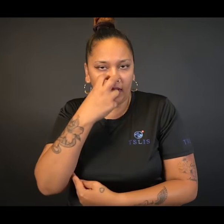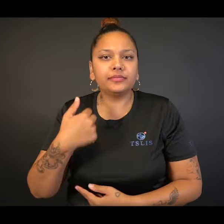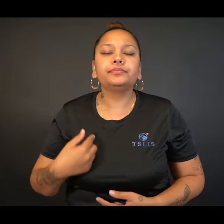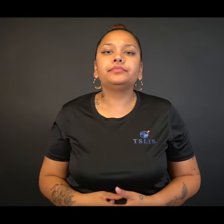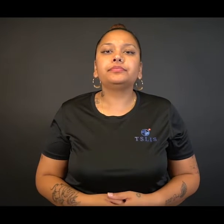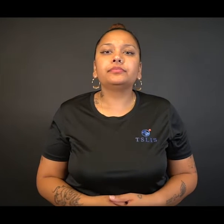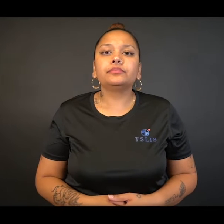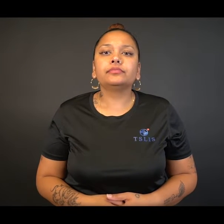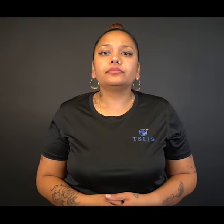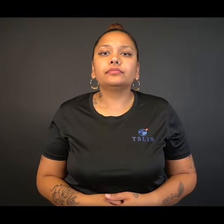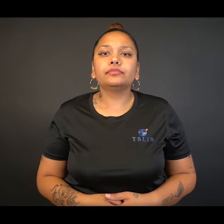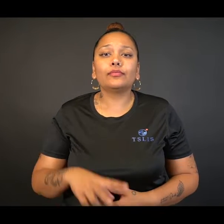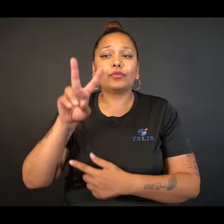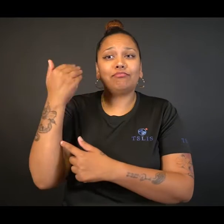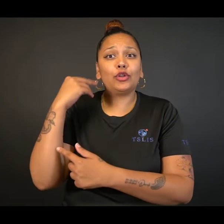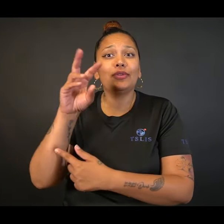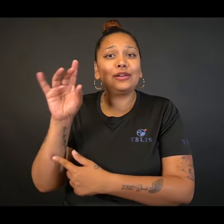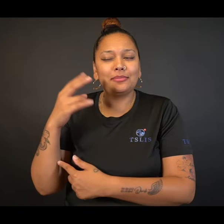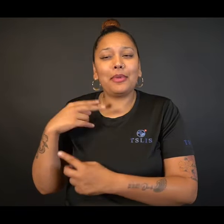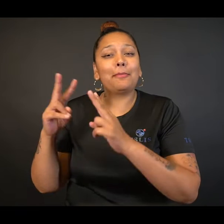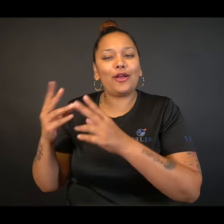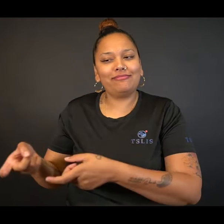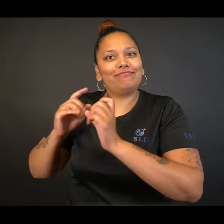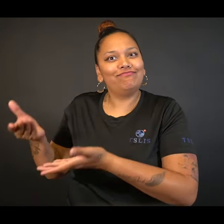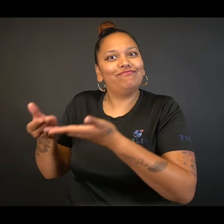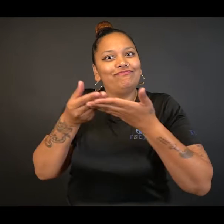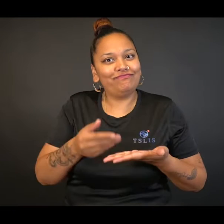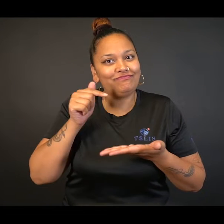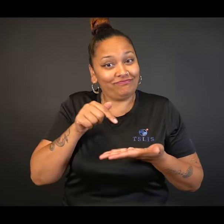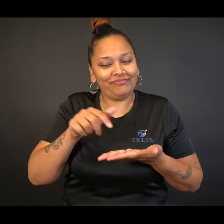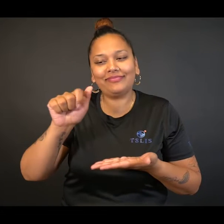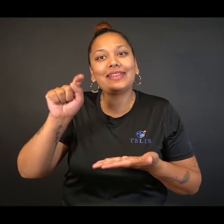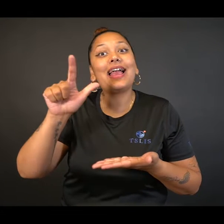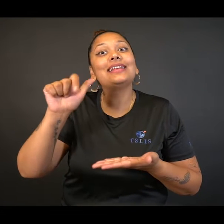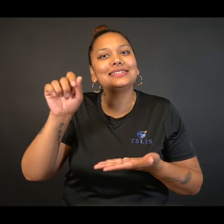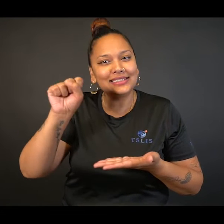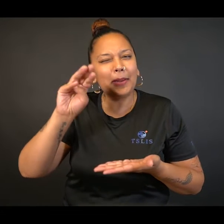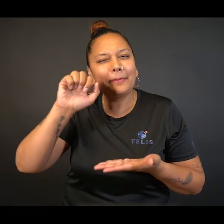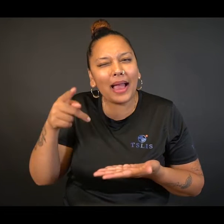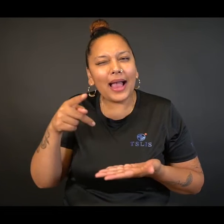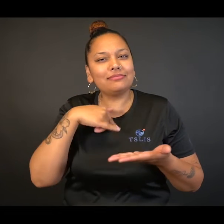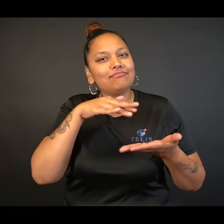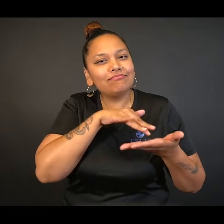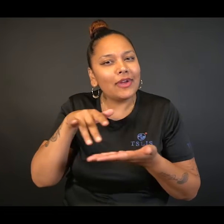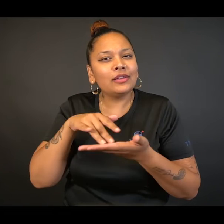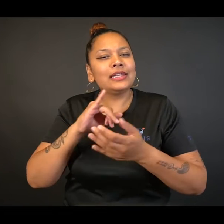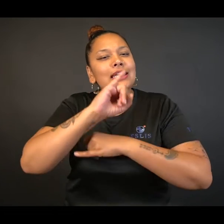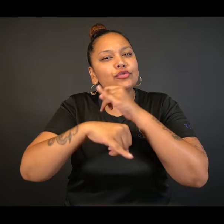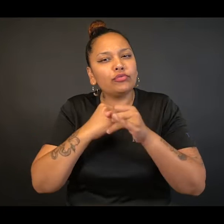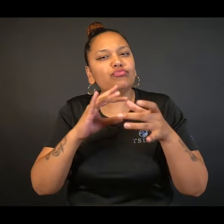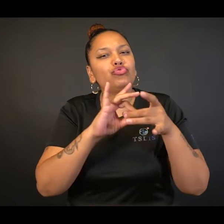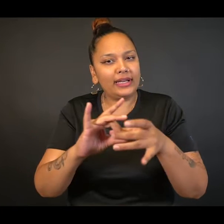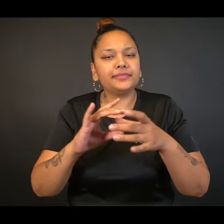birth. My partner gave me this atlas in 2008. I studied